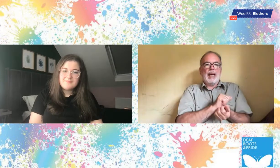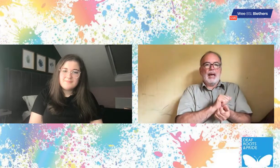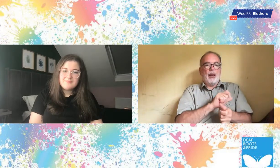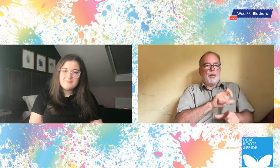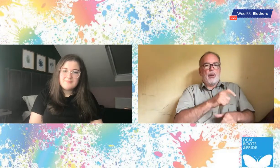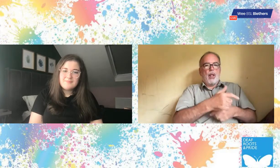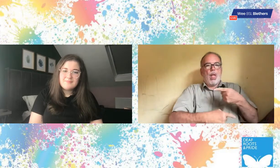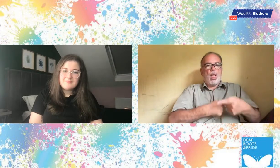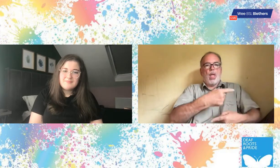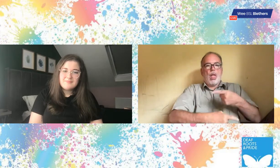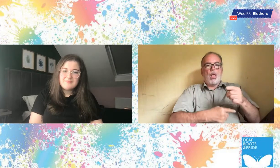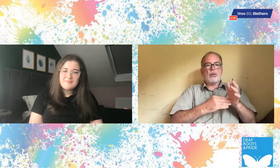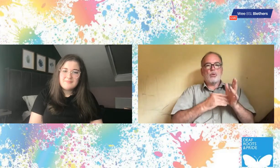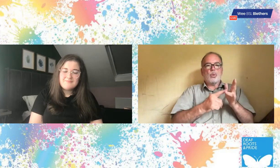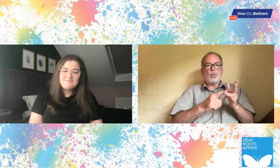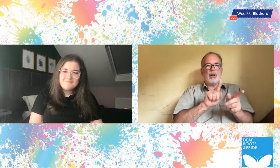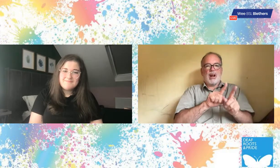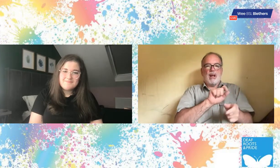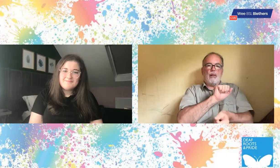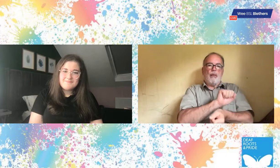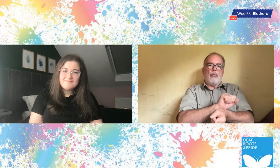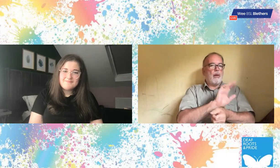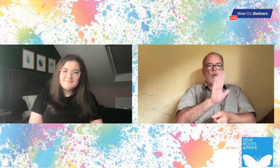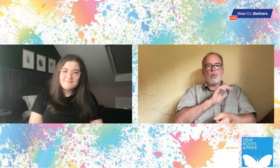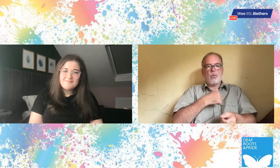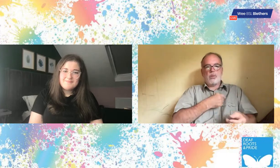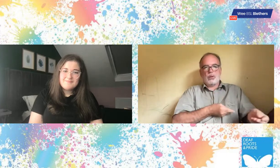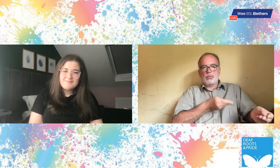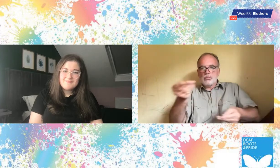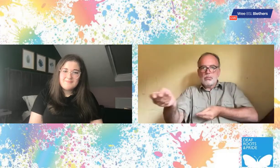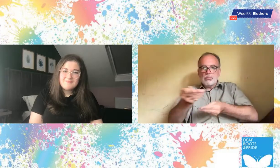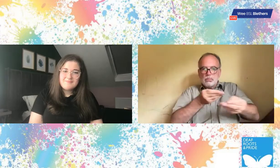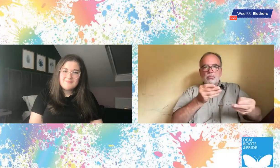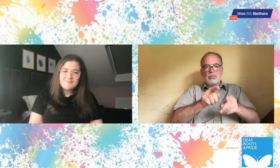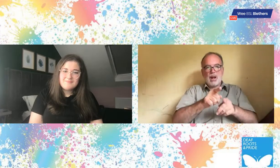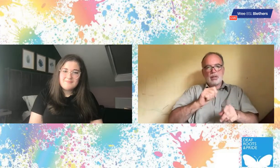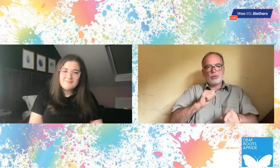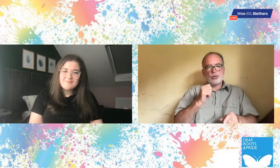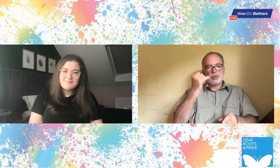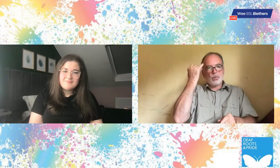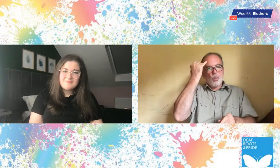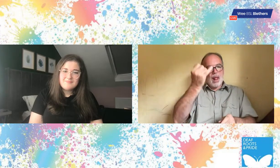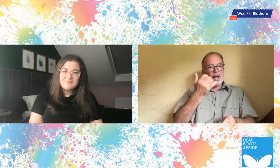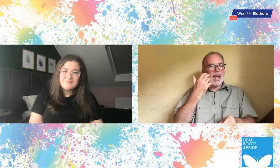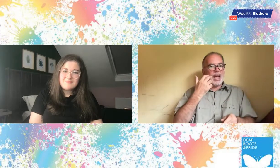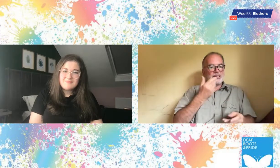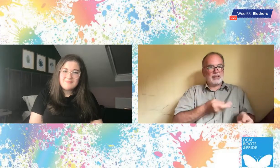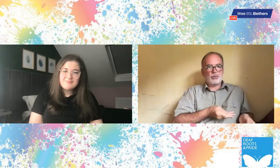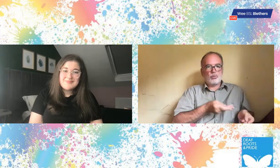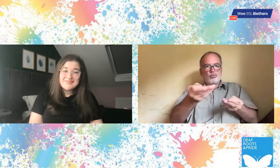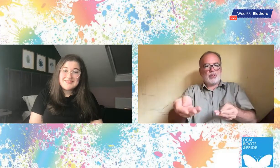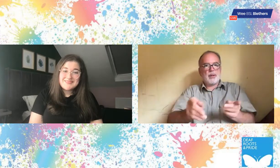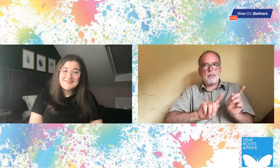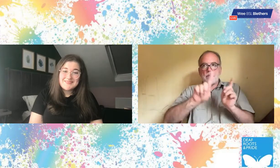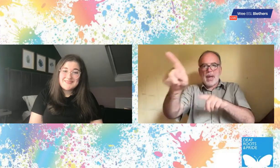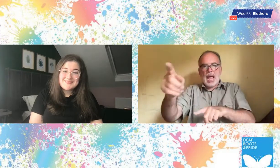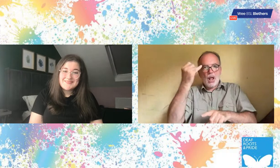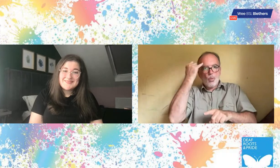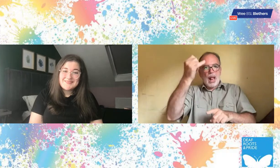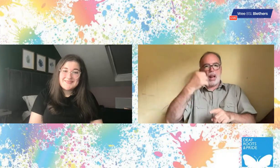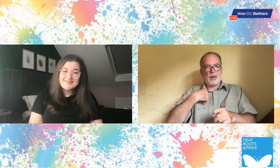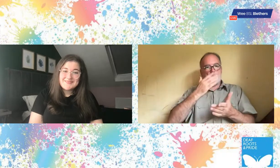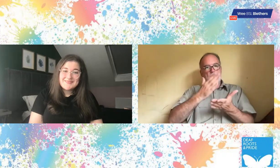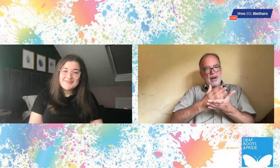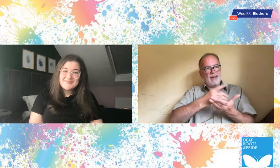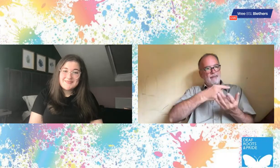the breeding, to reintroduce animals into the wild. And we don't want to keep animals forever, you know, in